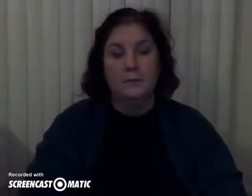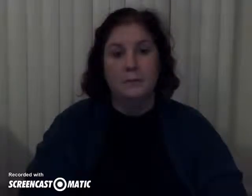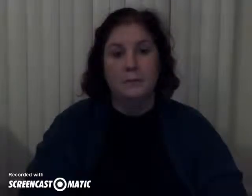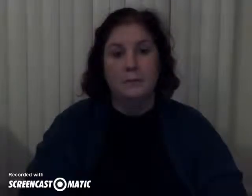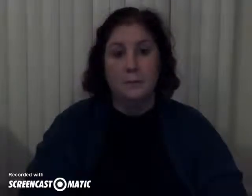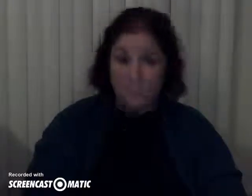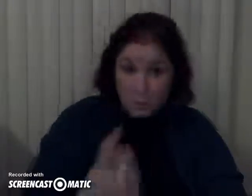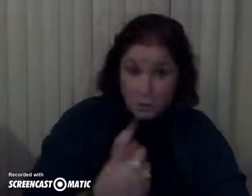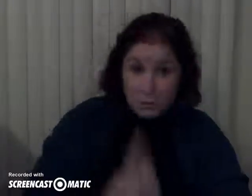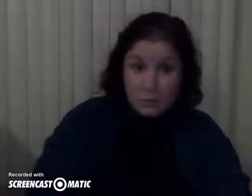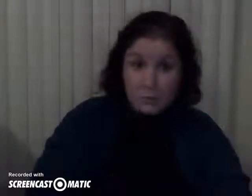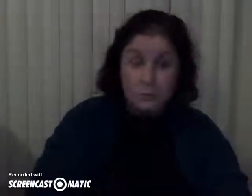Do you have a question?